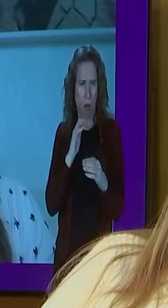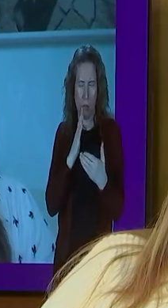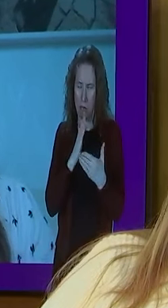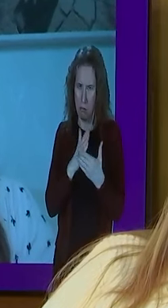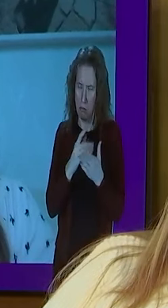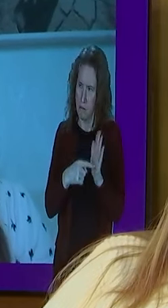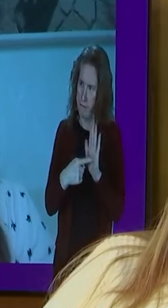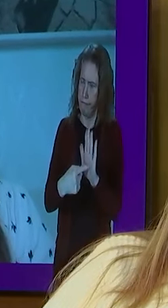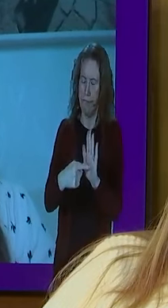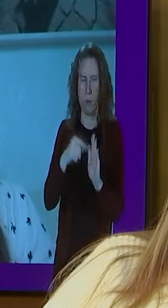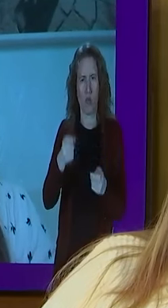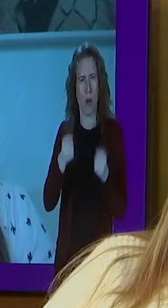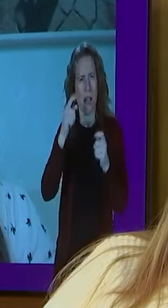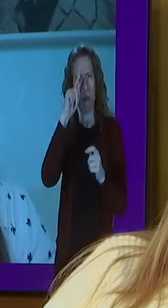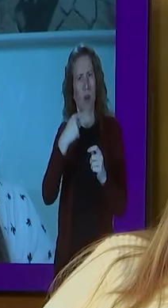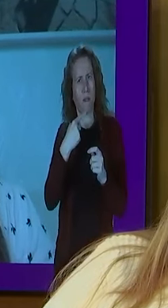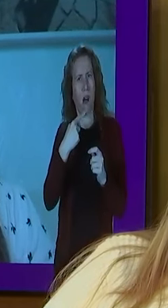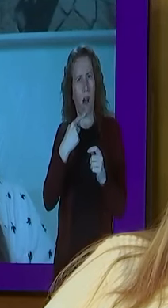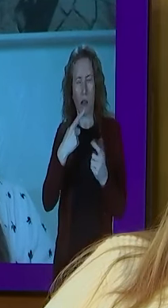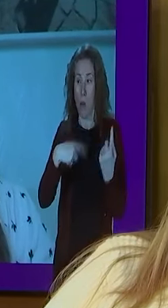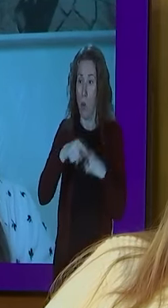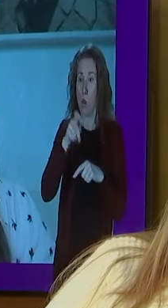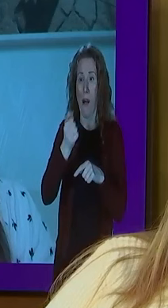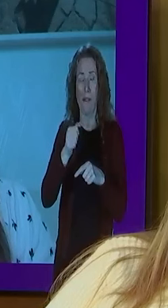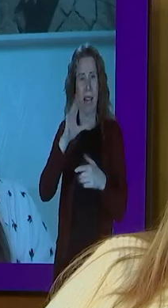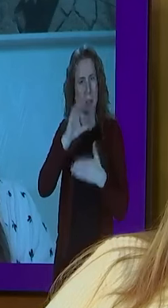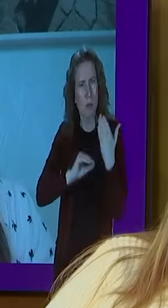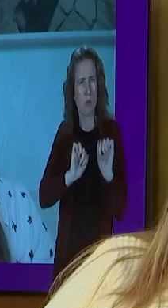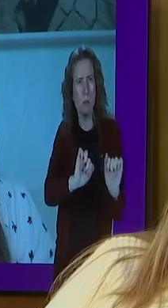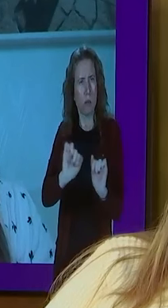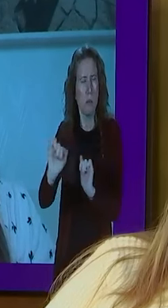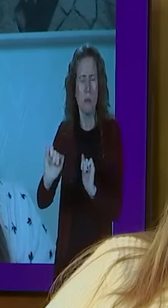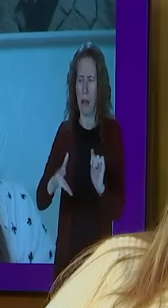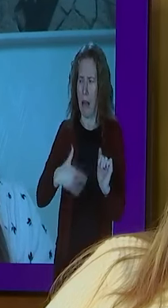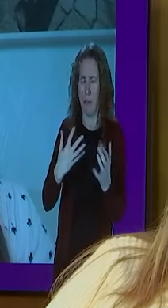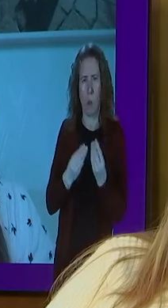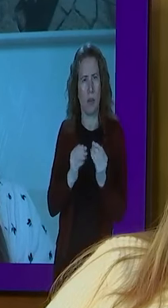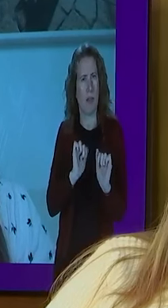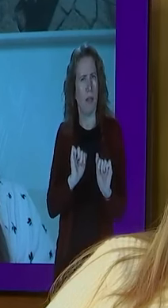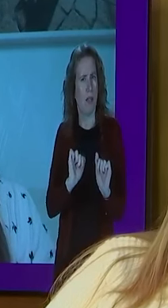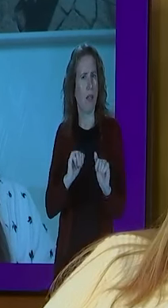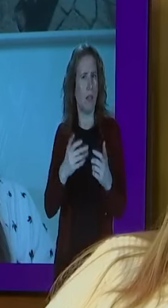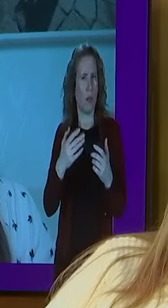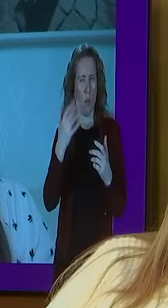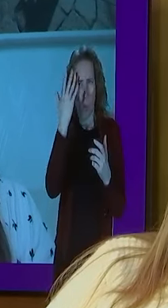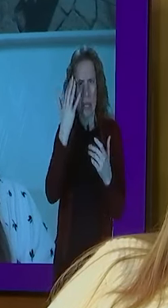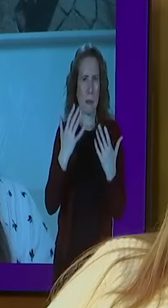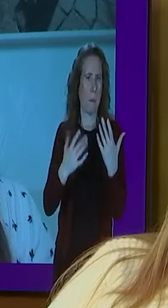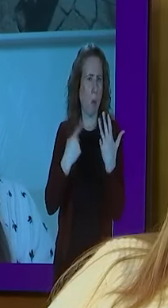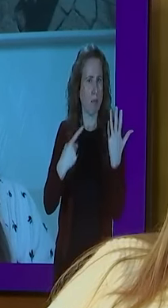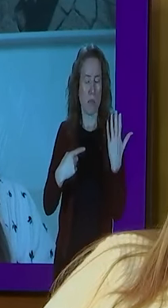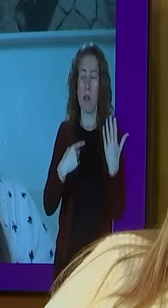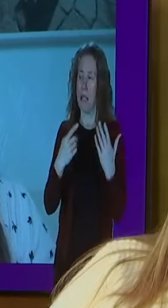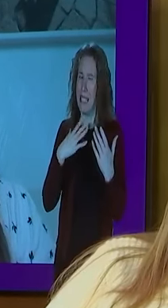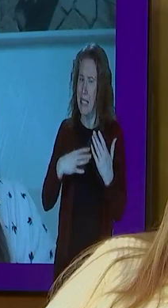raising the profile of people with those experiences and those living with those conditions. Again, keep us honest on